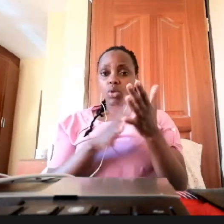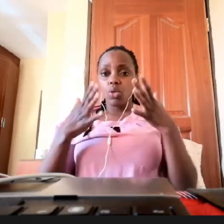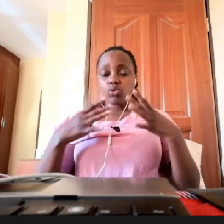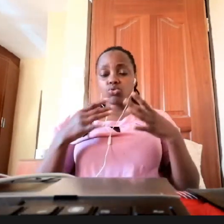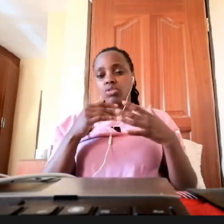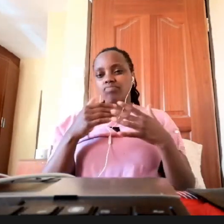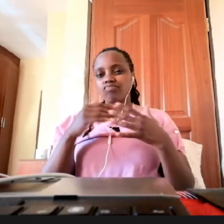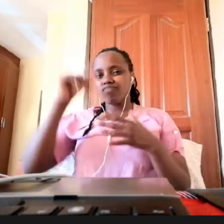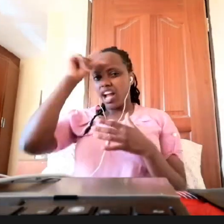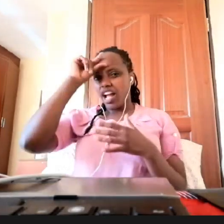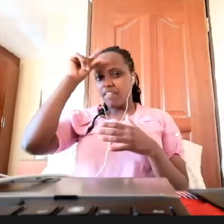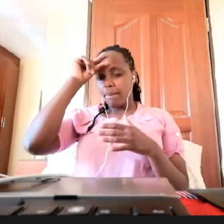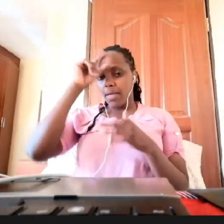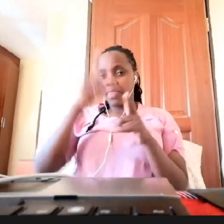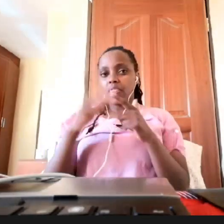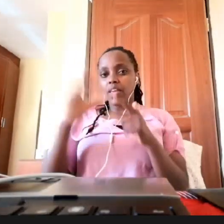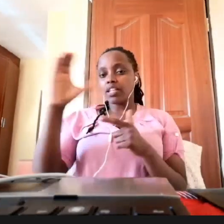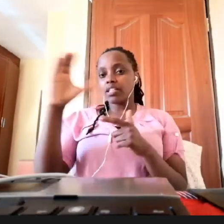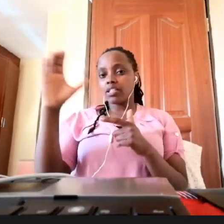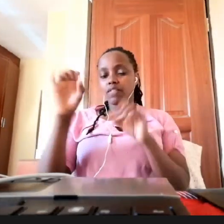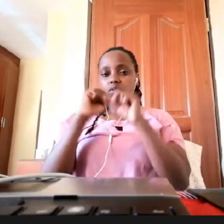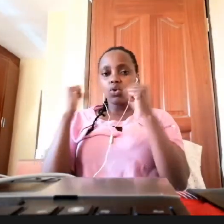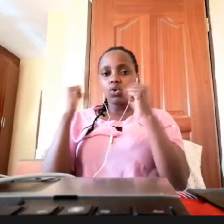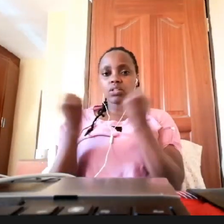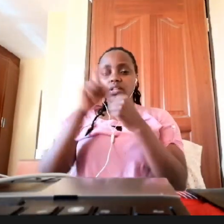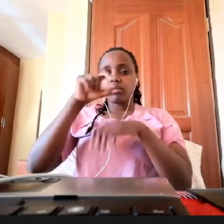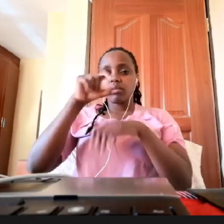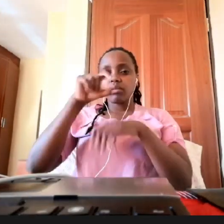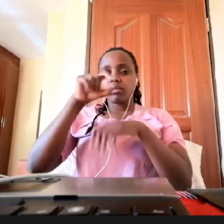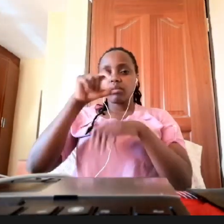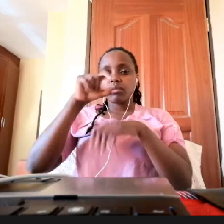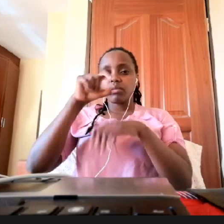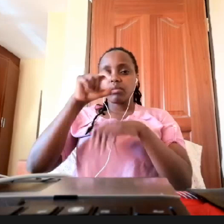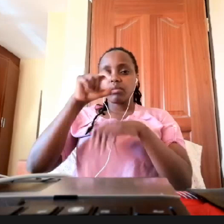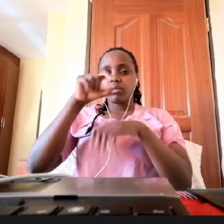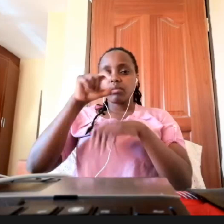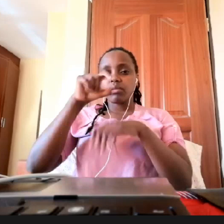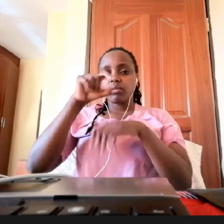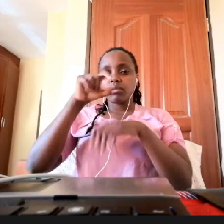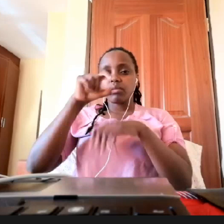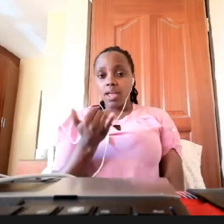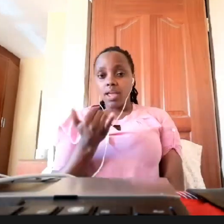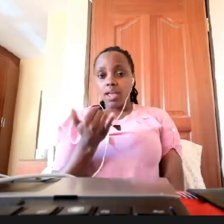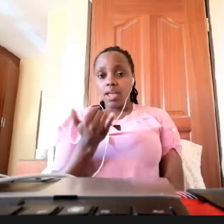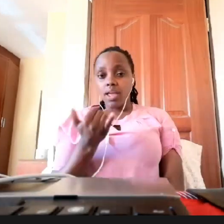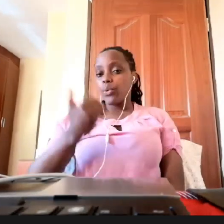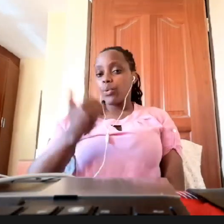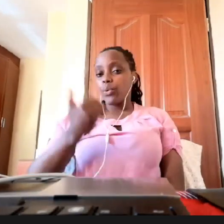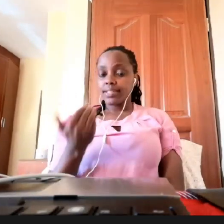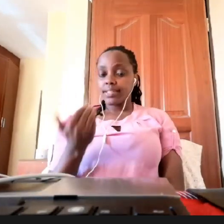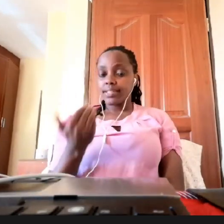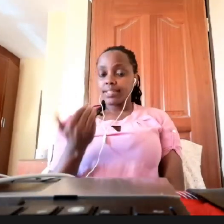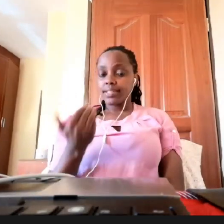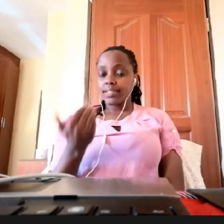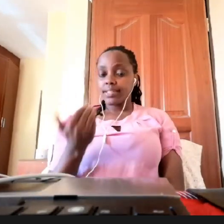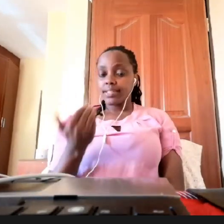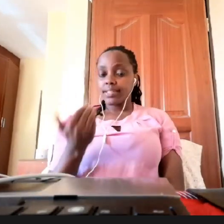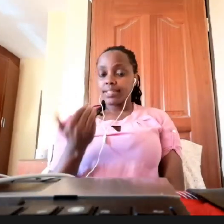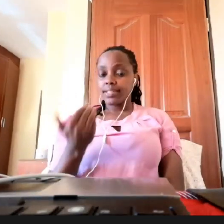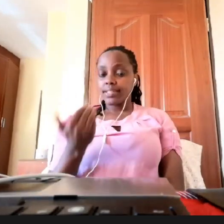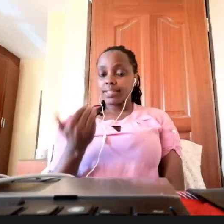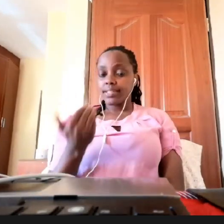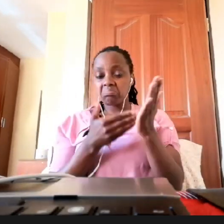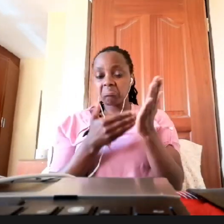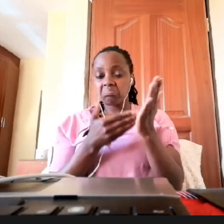the civil society should also receive these recommendations, because oftentimes these recommendations do not